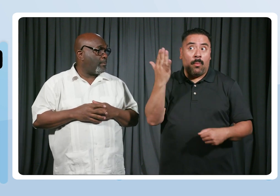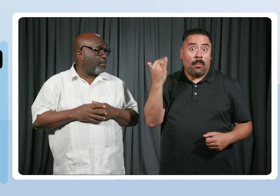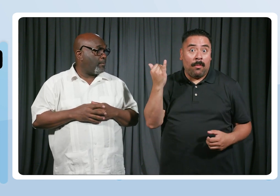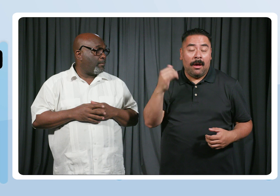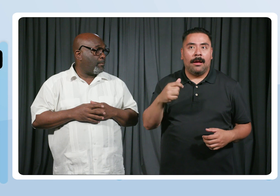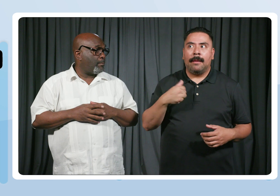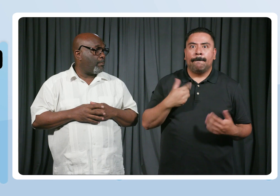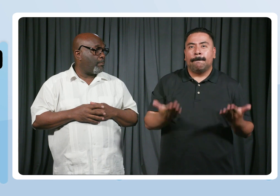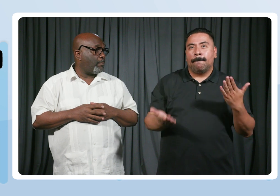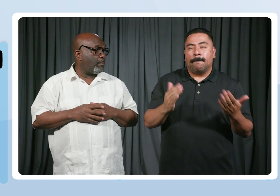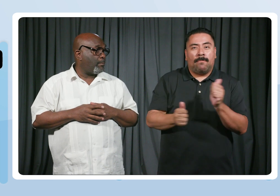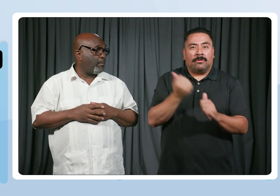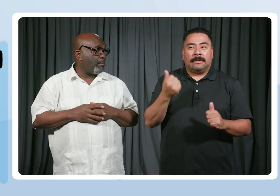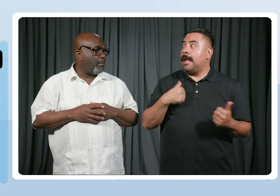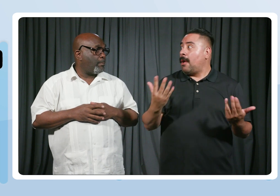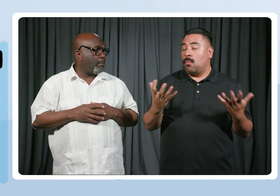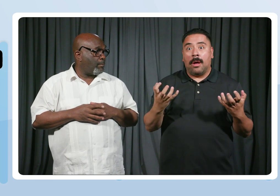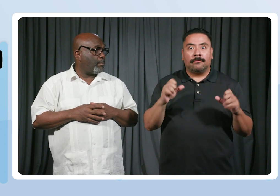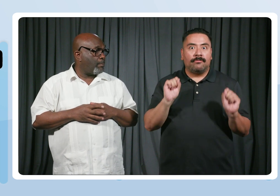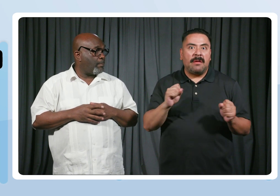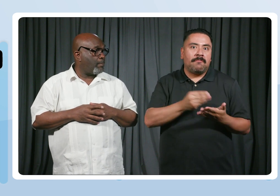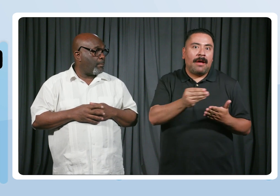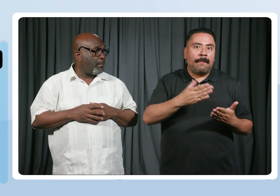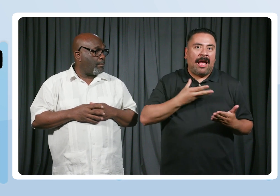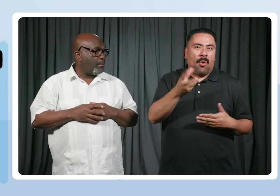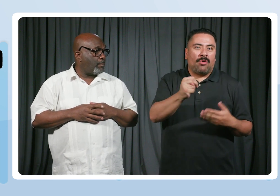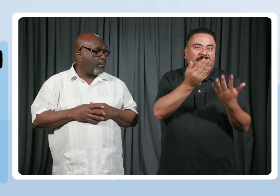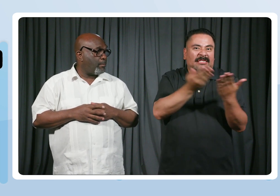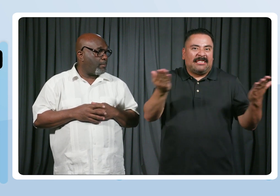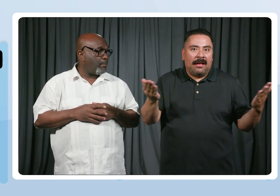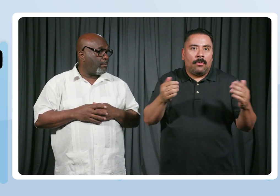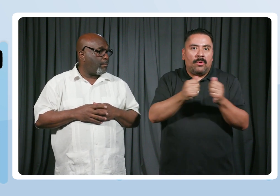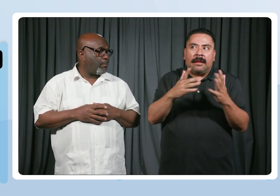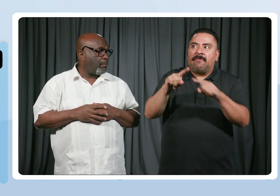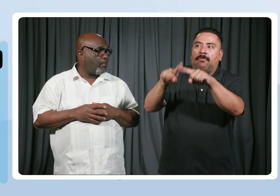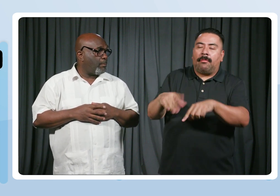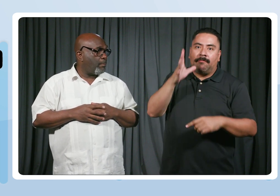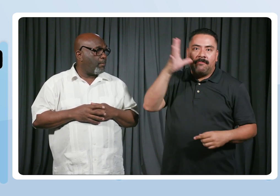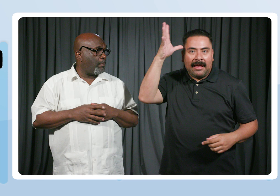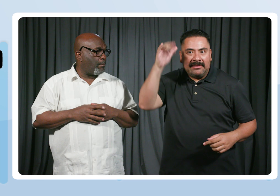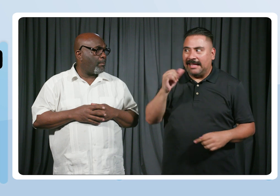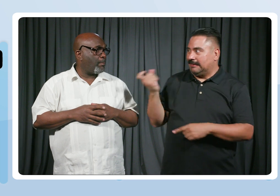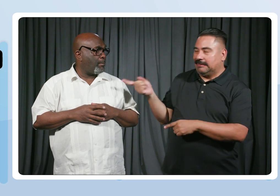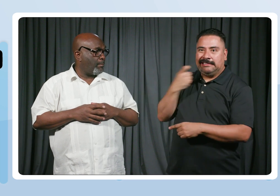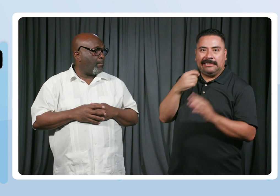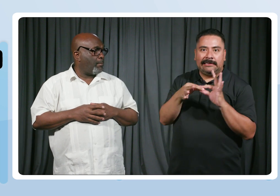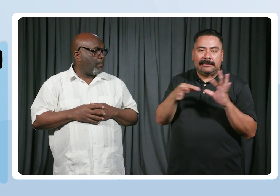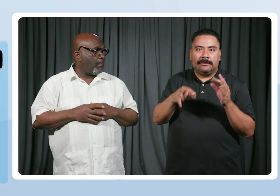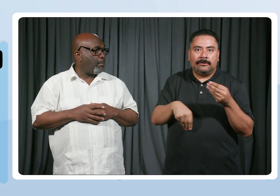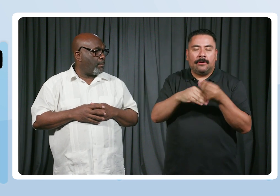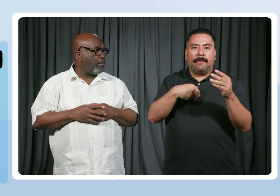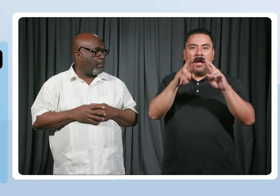because, mainly I wanted to, be able to buy my own stuff without having to rely on my parents. And like Jimmy said, to expand my